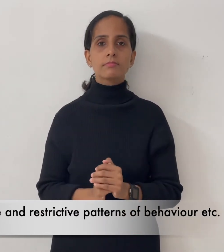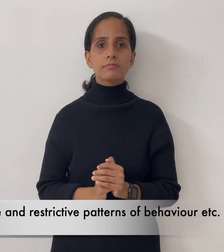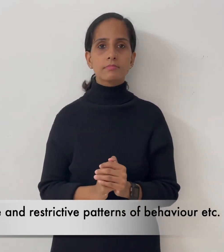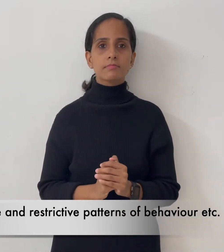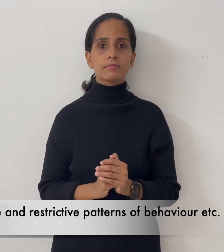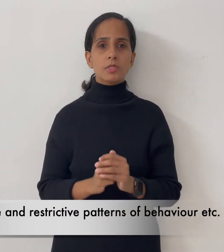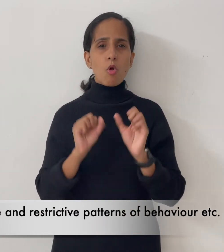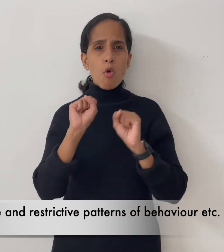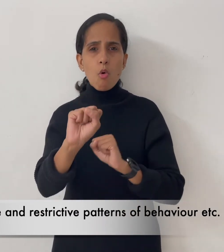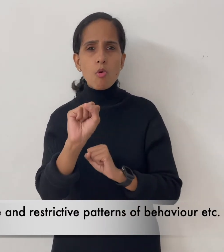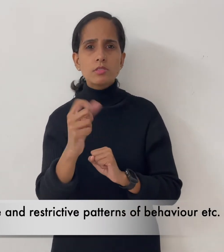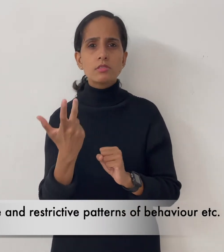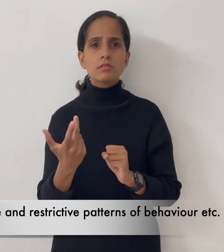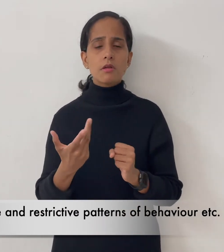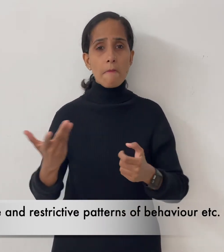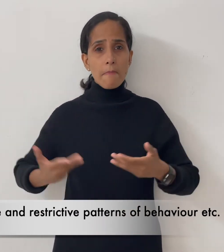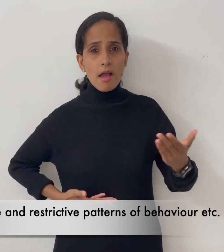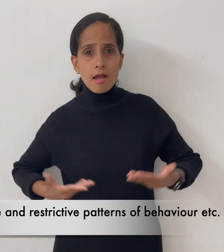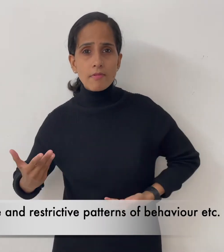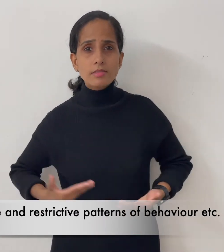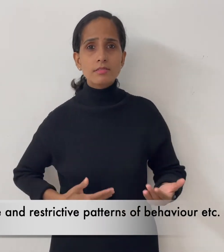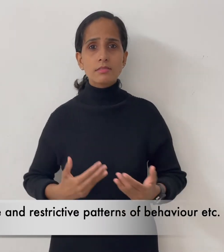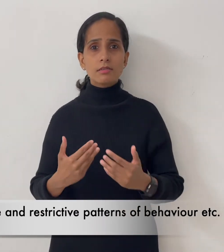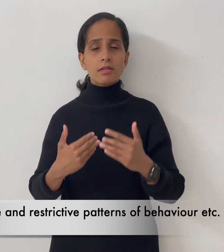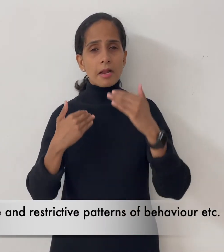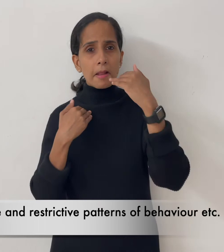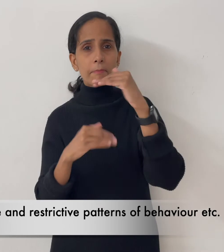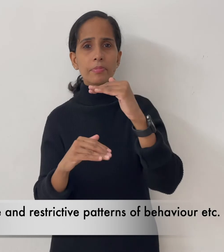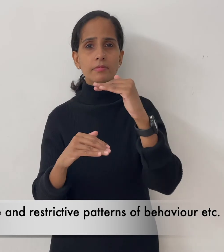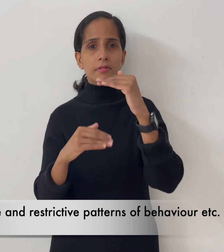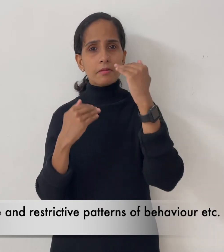presence of restricted and repetitive patterns of behavior,